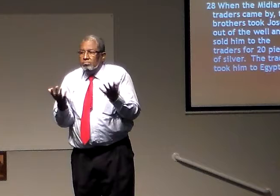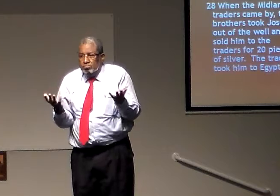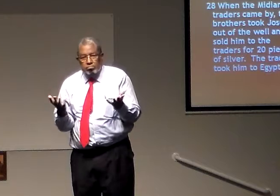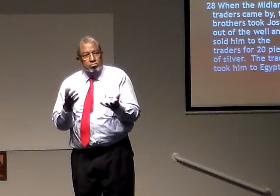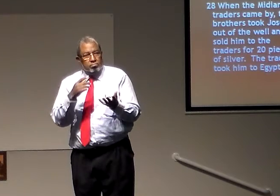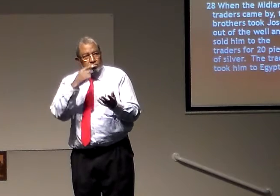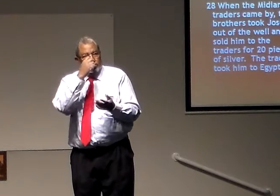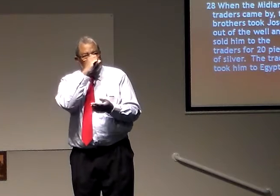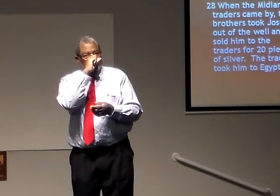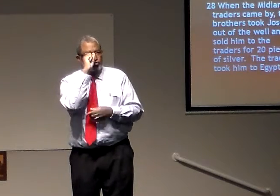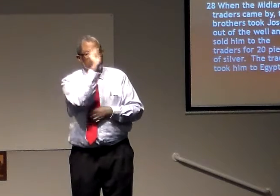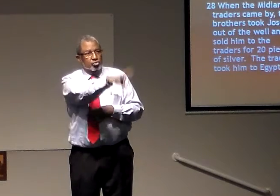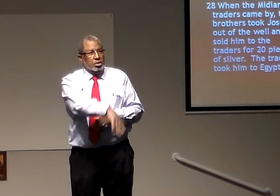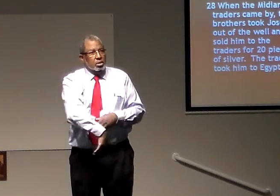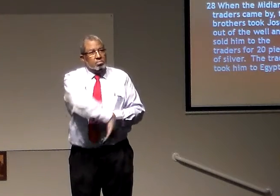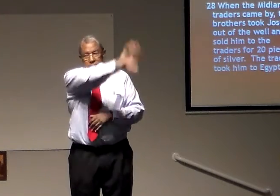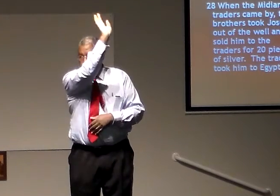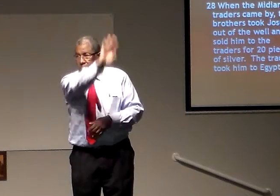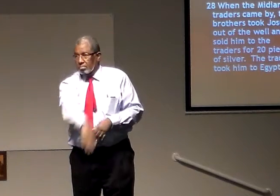But Daddy's not fair. Alright, I don't care.